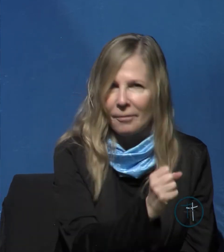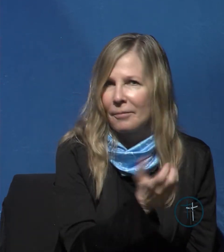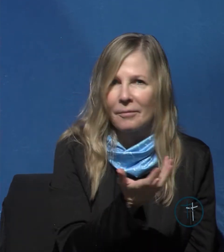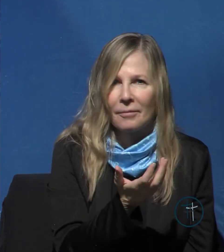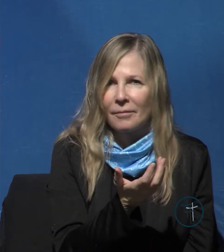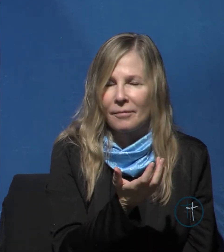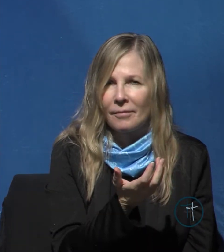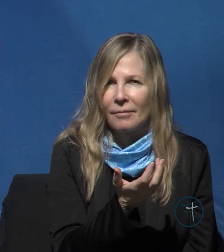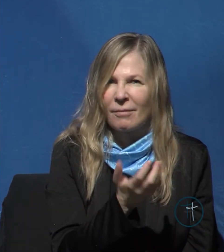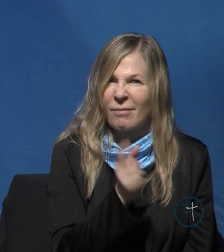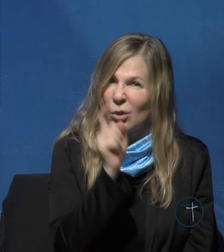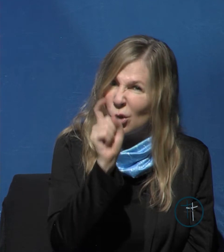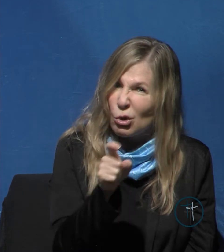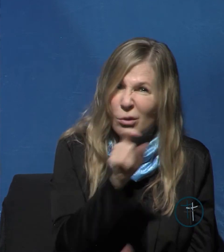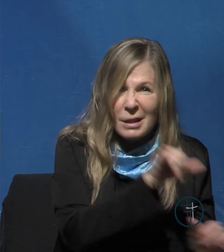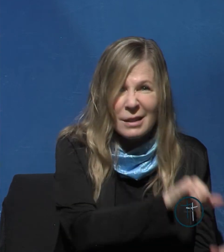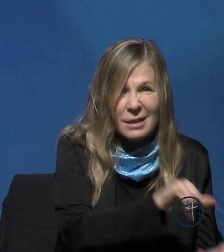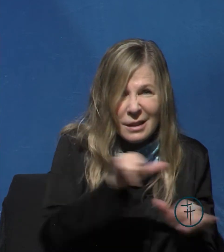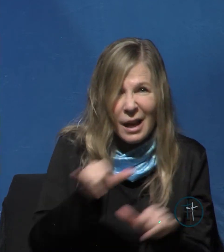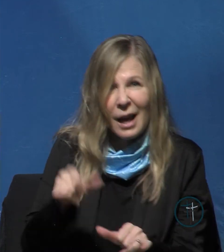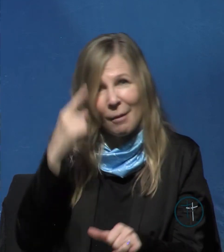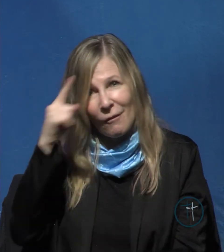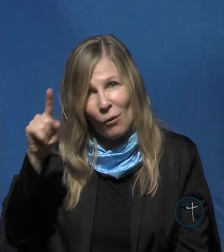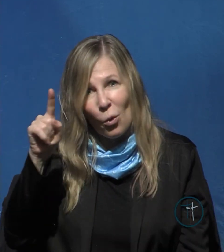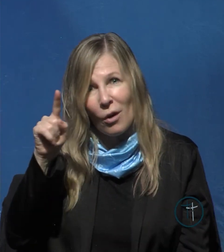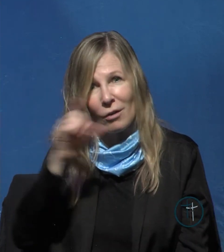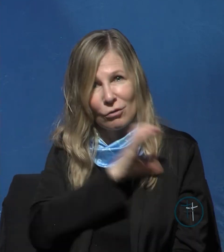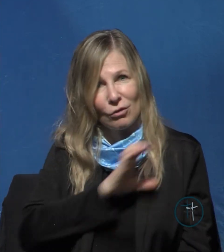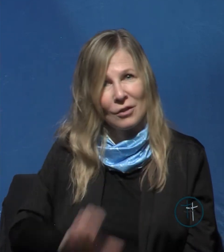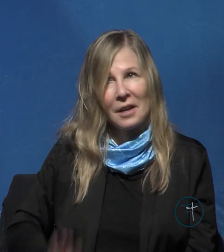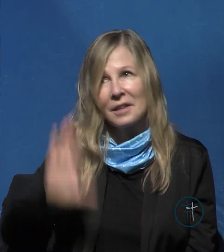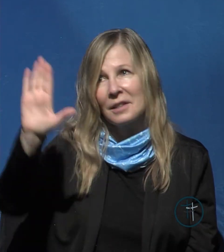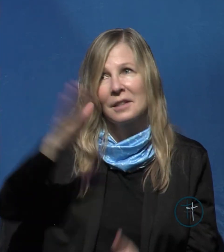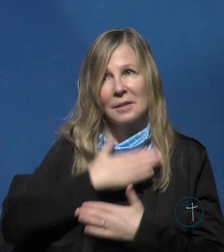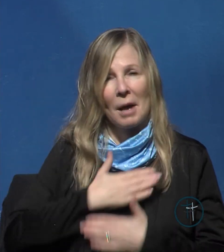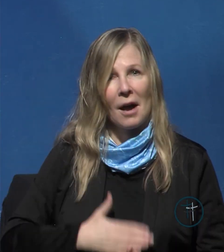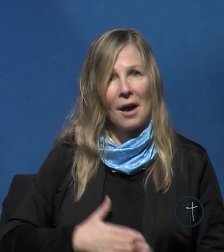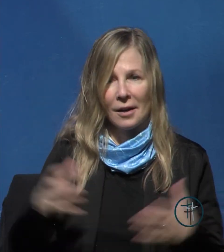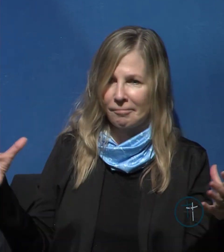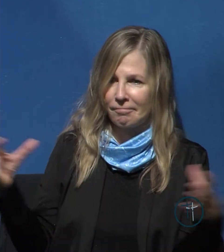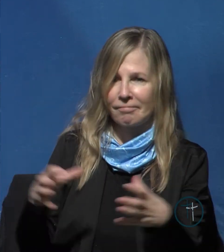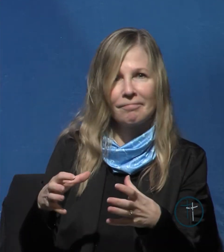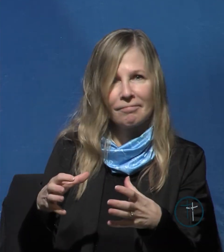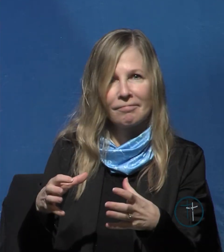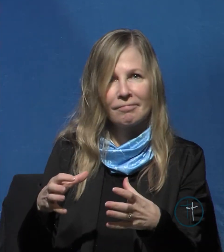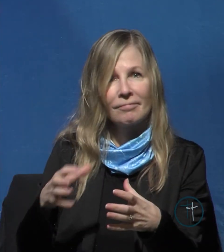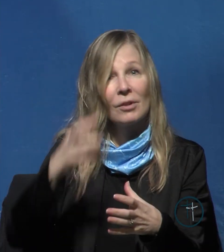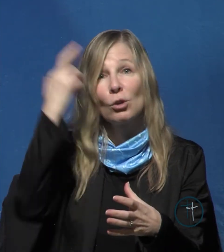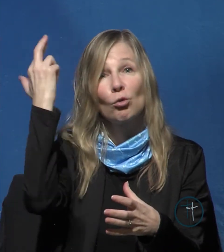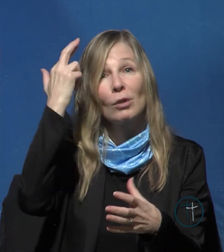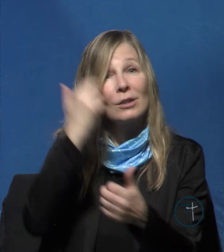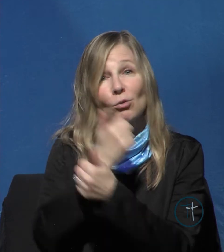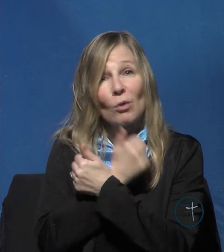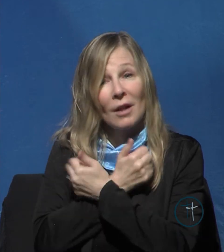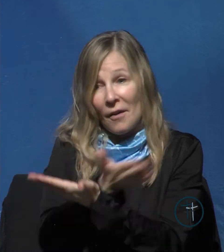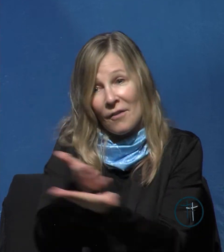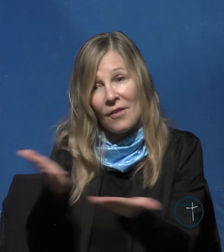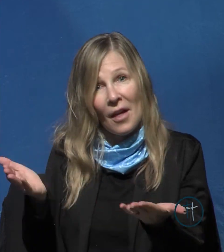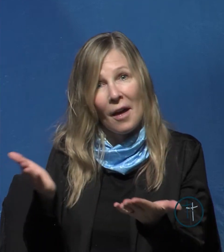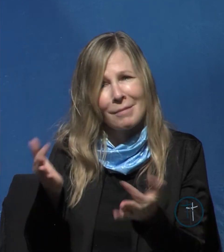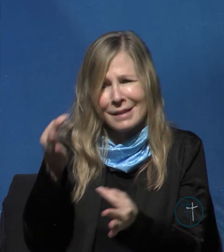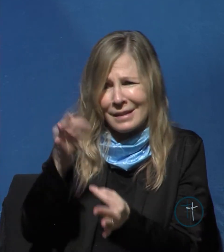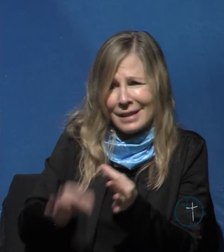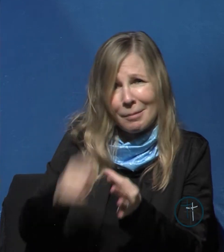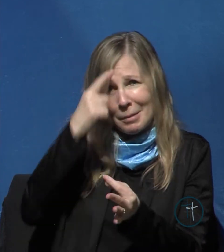That's supposed to be the case in the body of Christ. You love them simply because they're